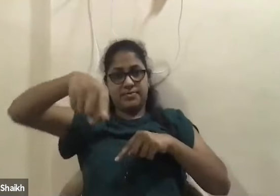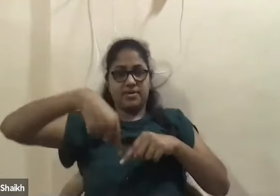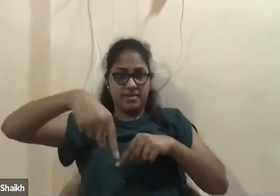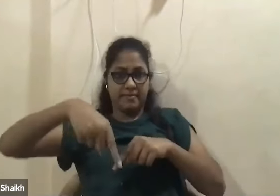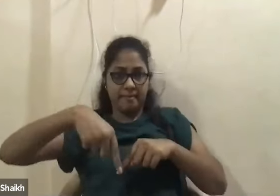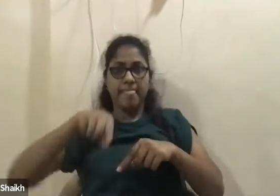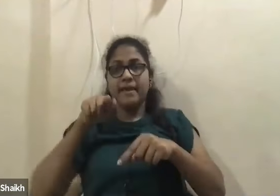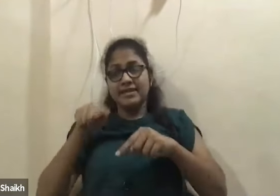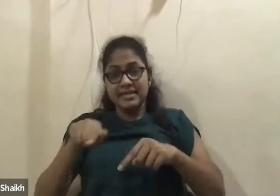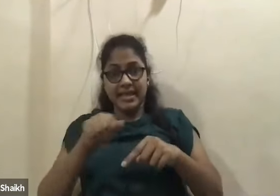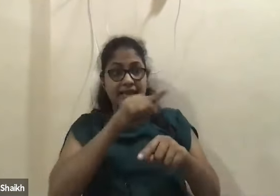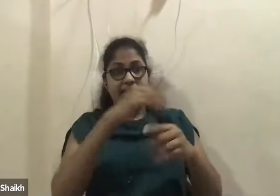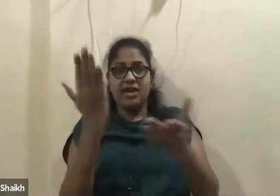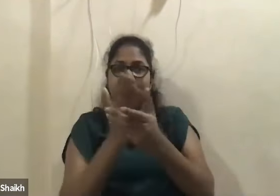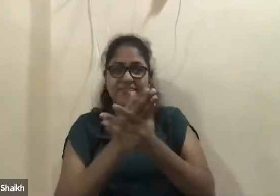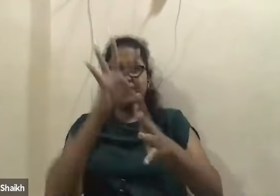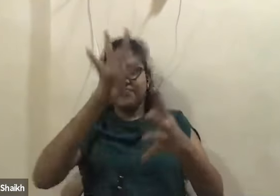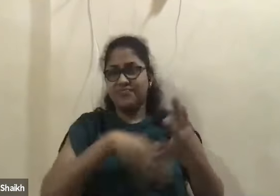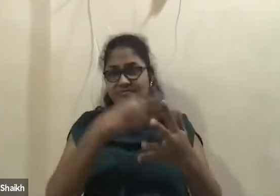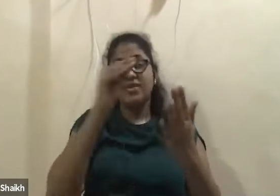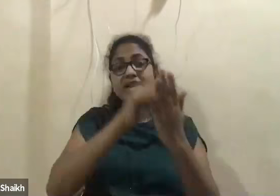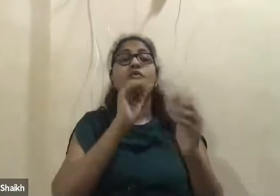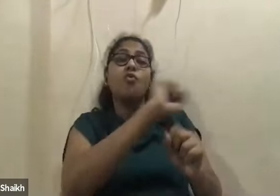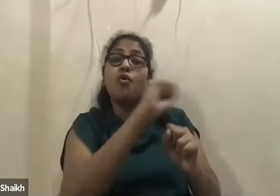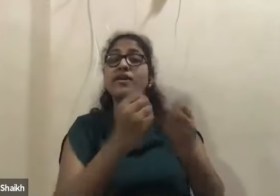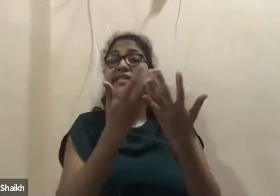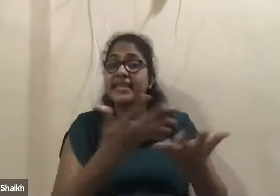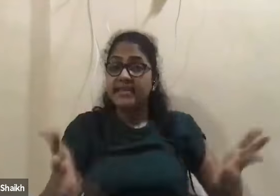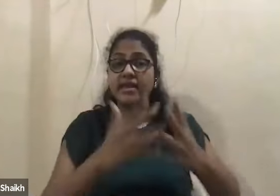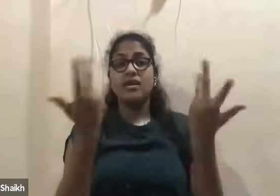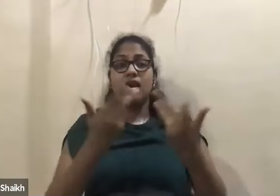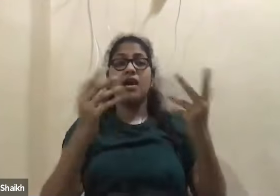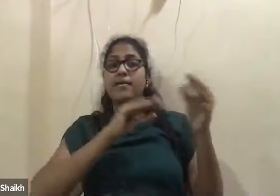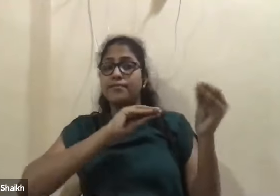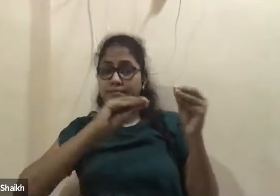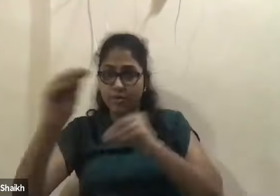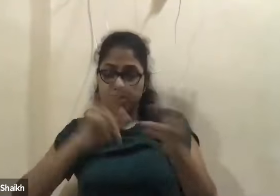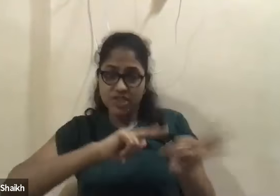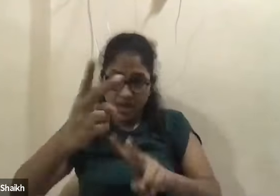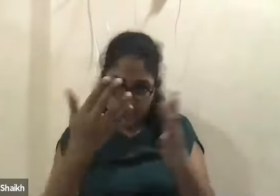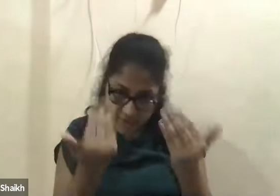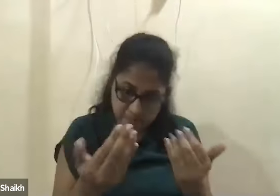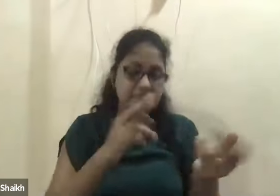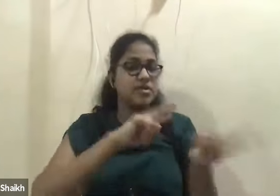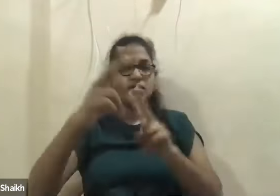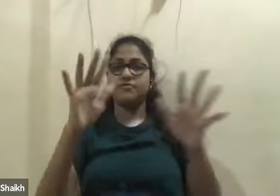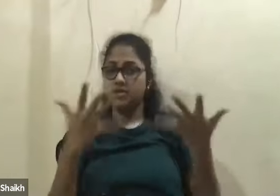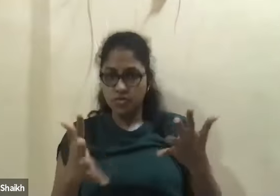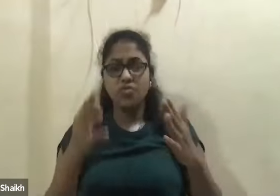an inventory of immovable properties and movable properties, along with statement of claims, debts,